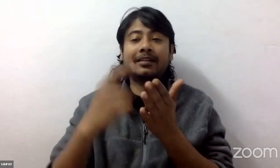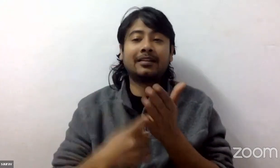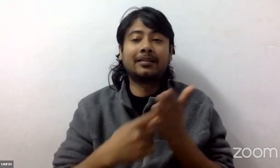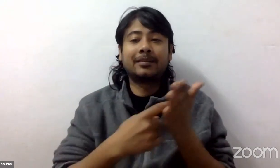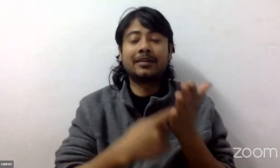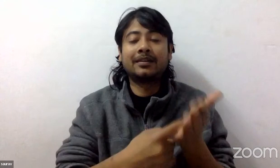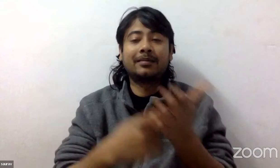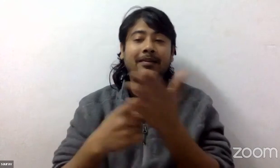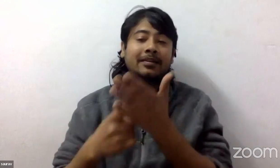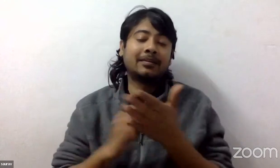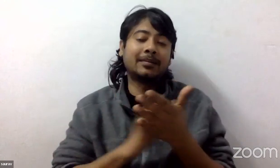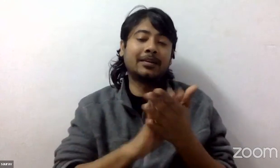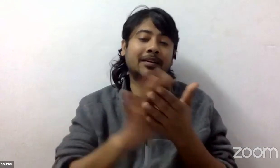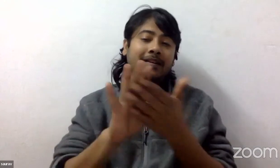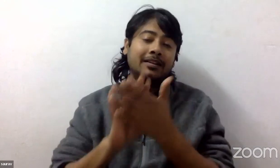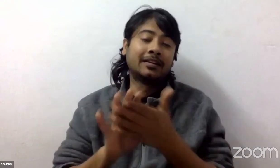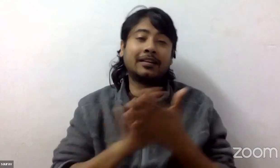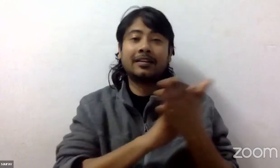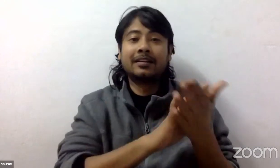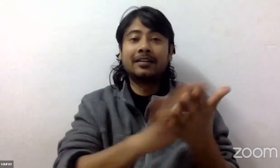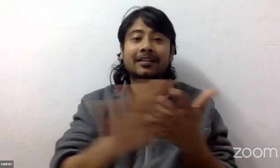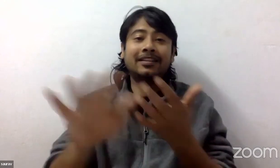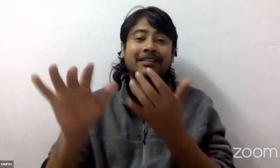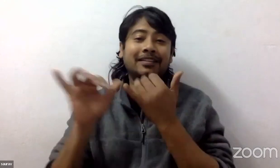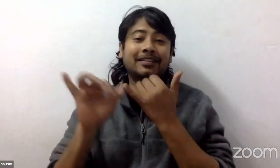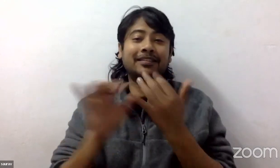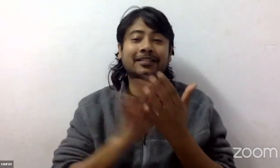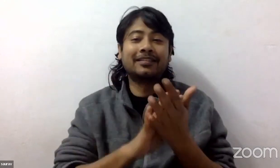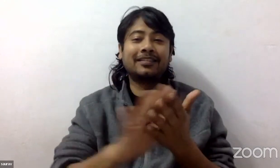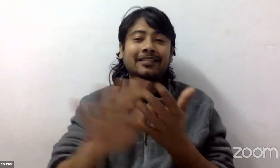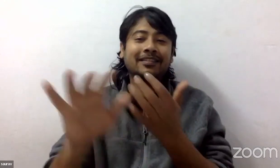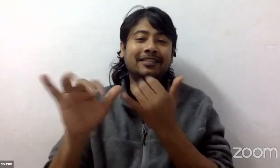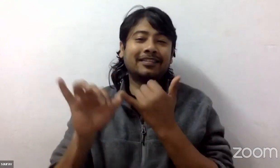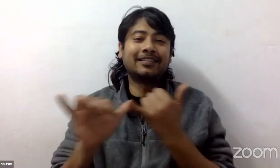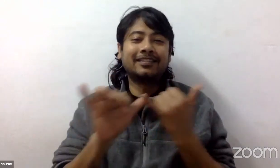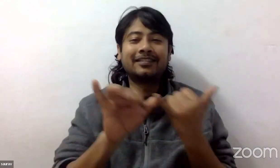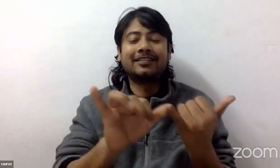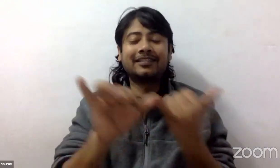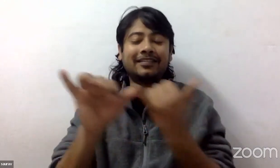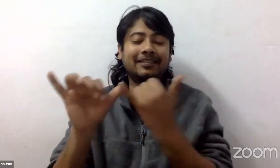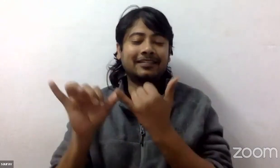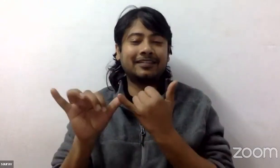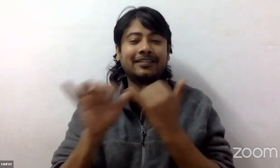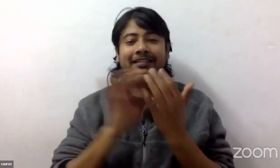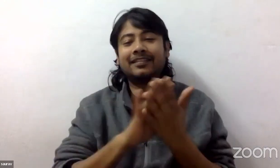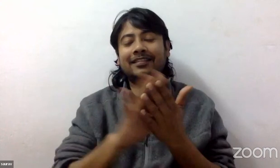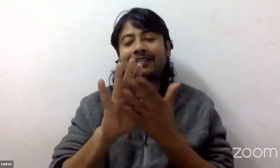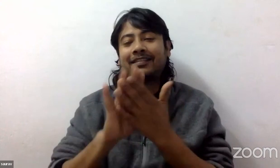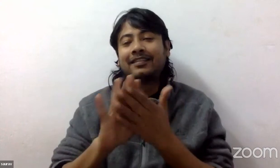Hare, Hare Krishna, Krishna Krishna, Hare Hare, Hare Rama,